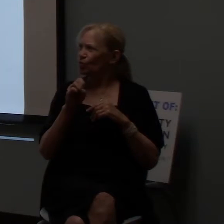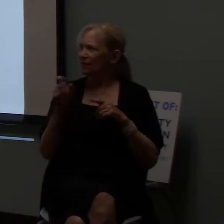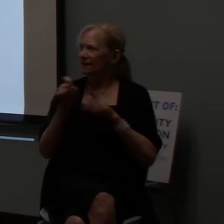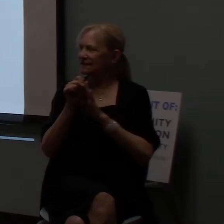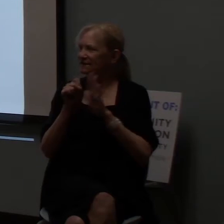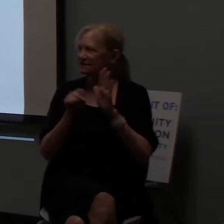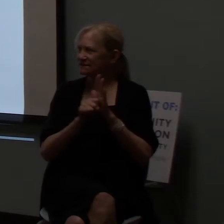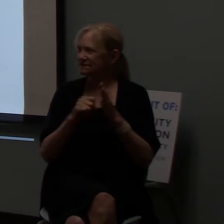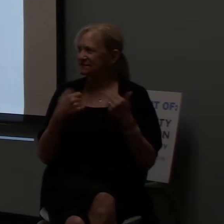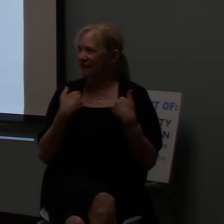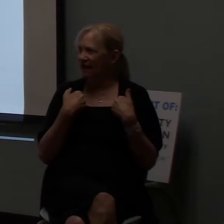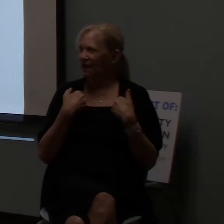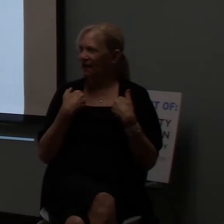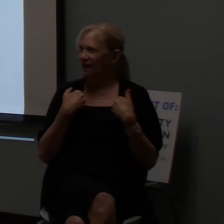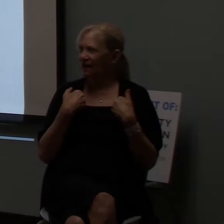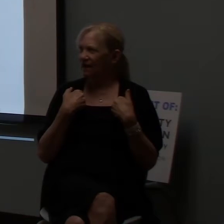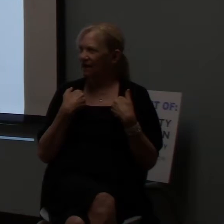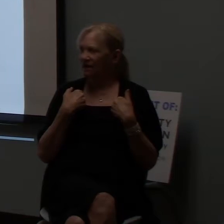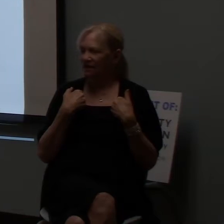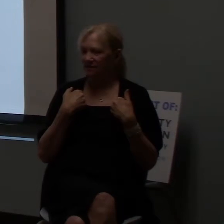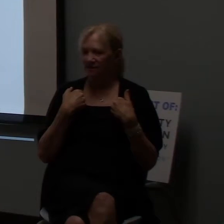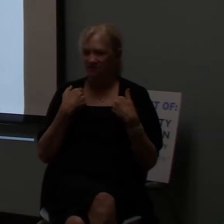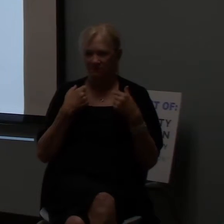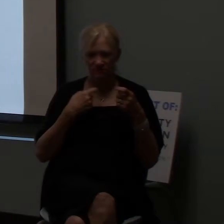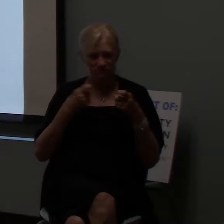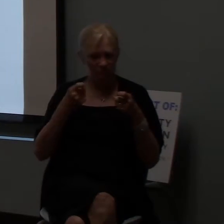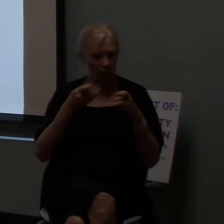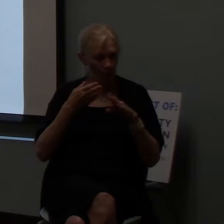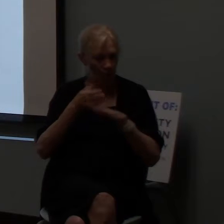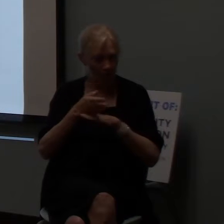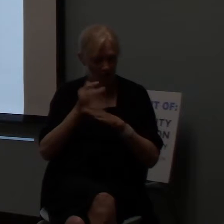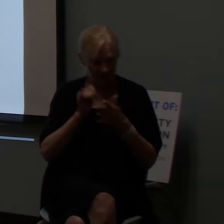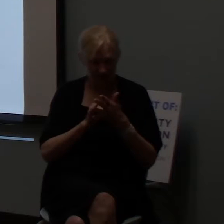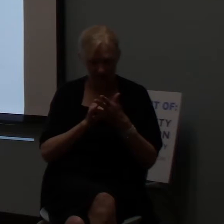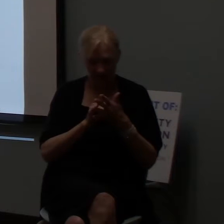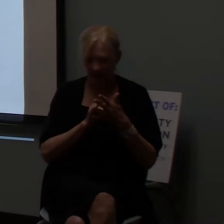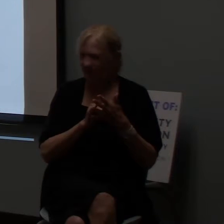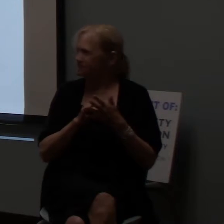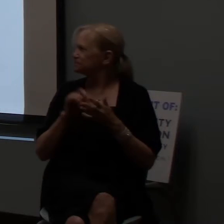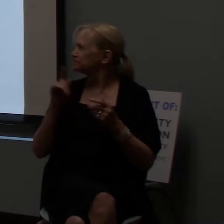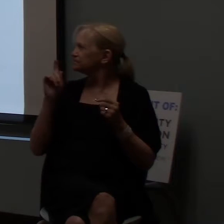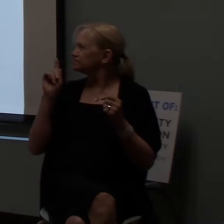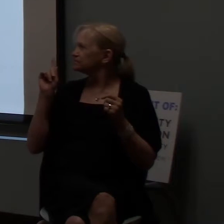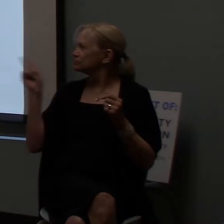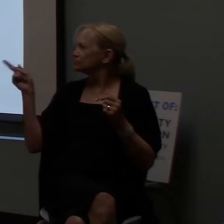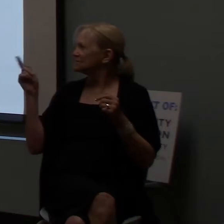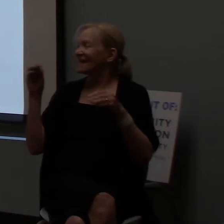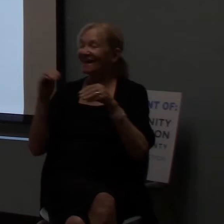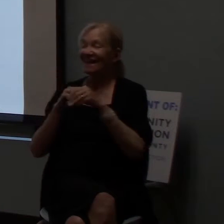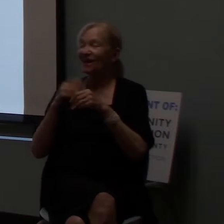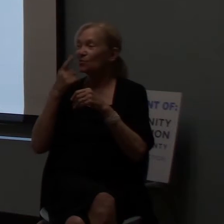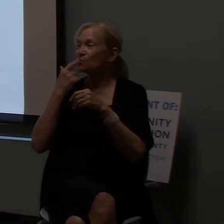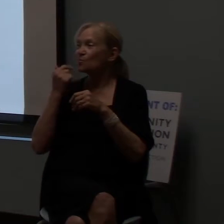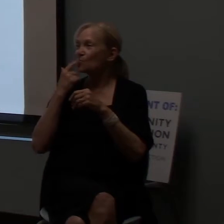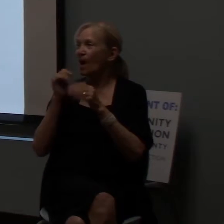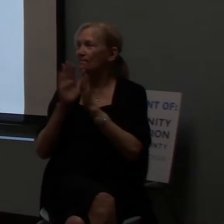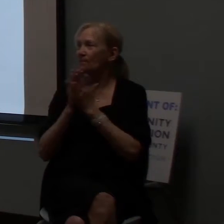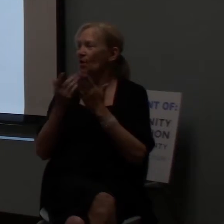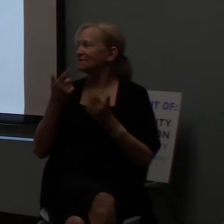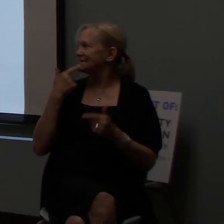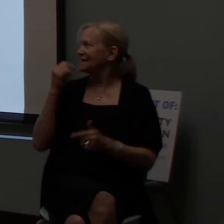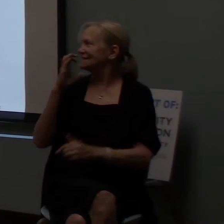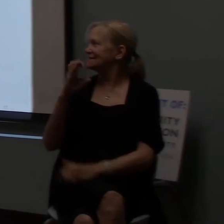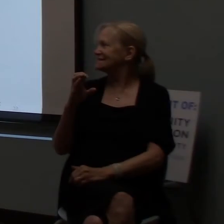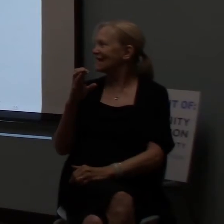has dictation over the municipality or the county? I just know that's in the red books that say CRS on the front of